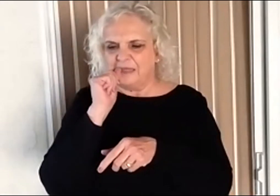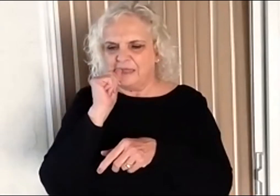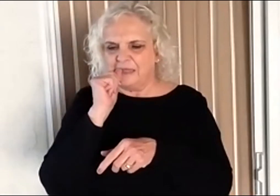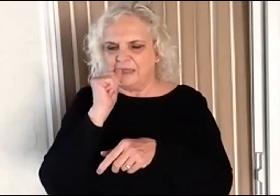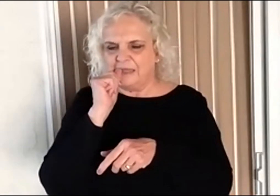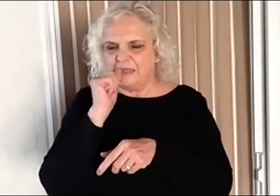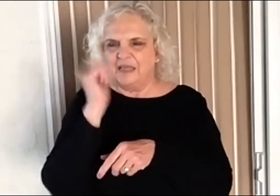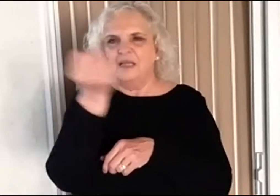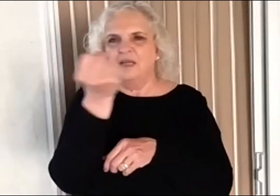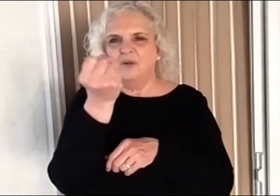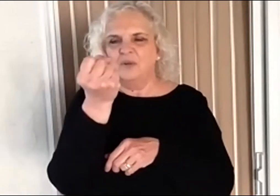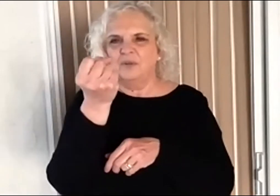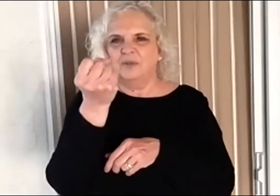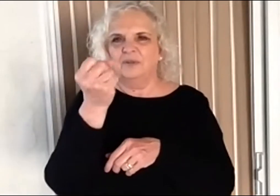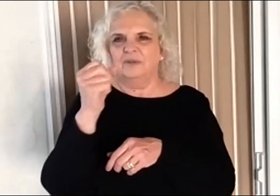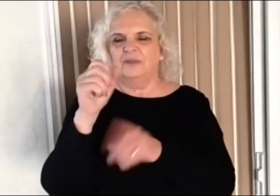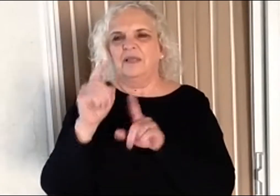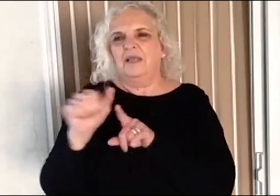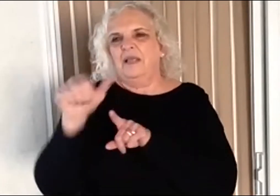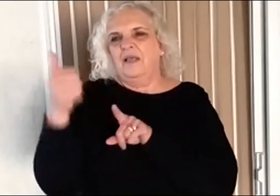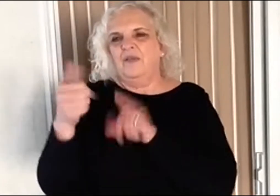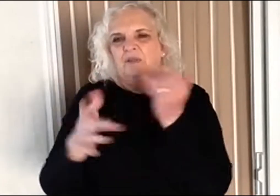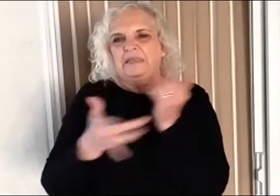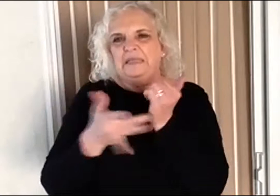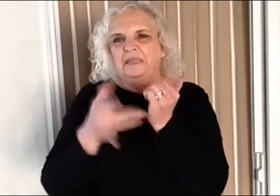Hold on, I think Pam's trying to help her. Hold on.